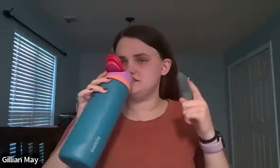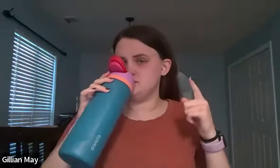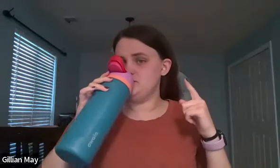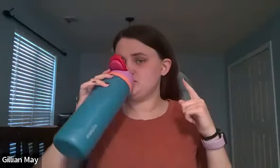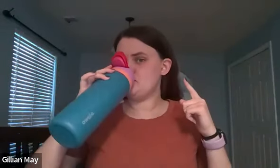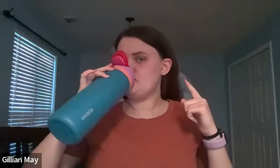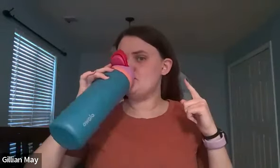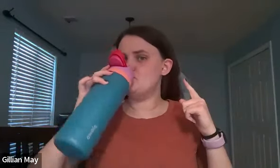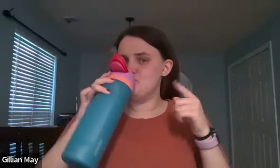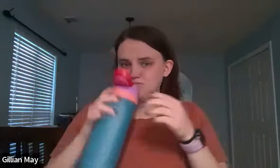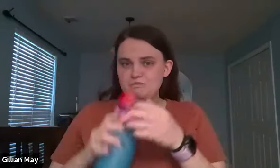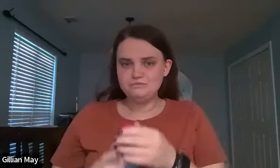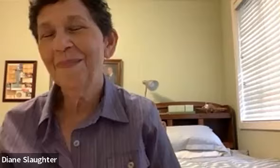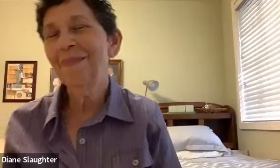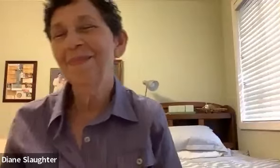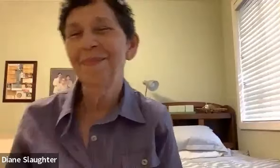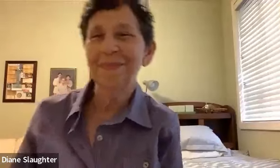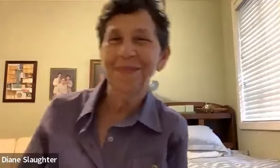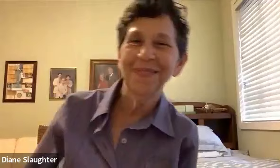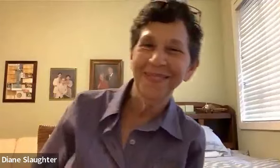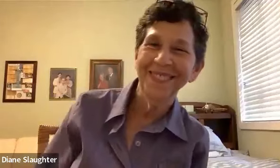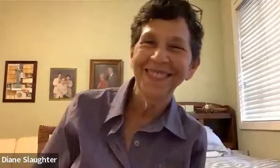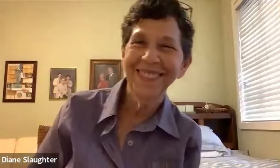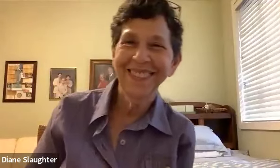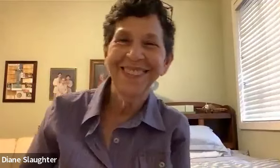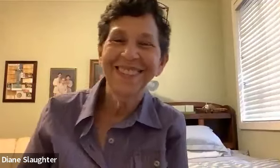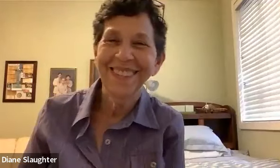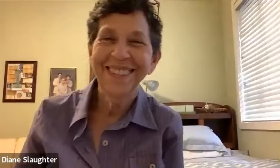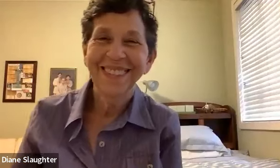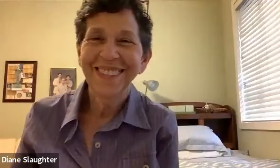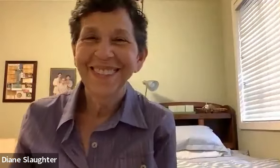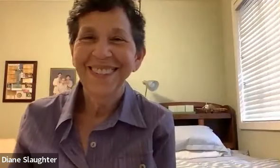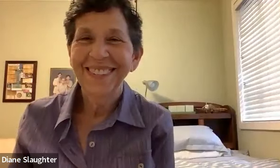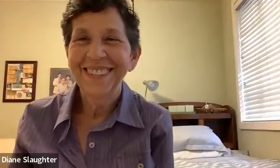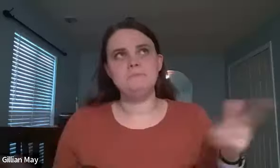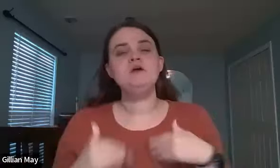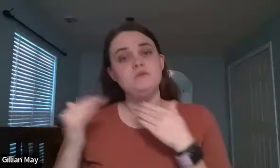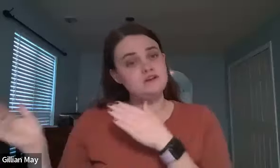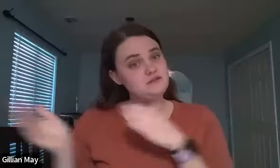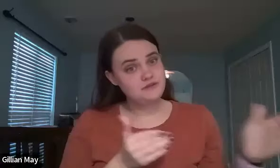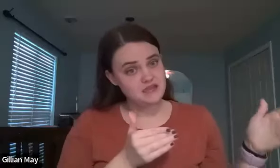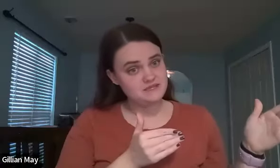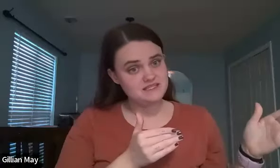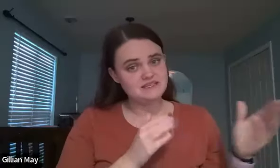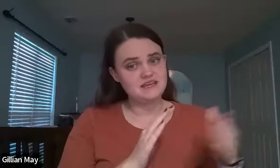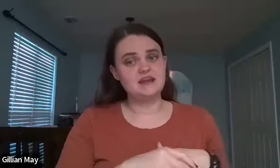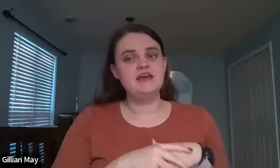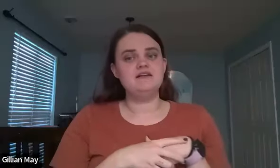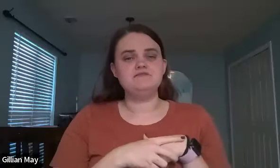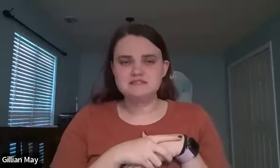to do is I'm going to have you guys, well, we're going to go through the ABCs again. This time,